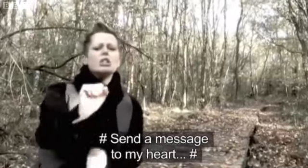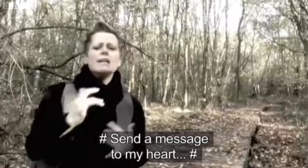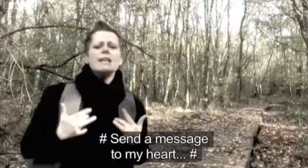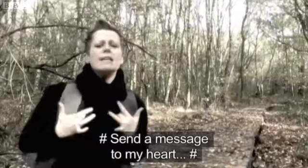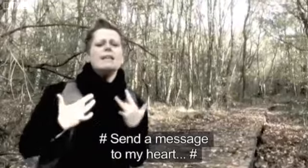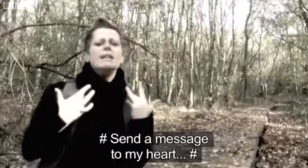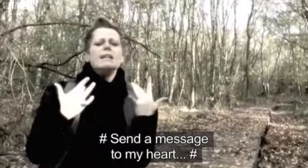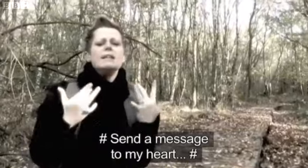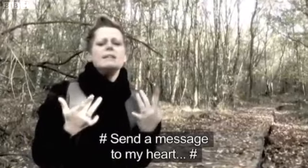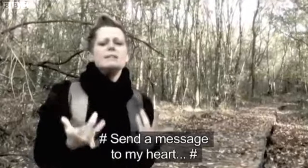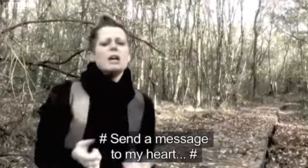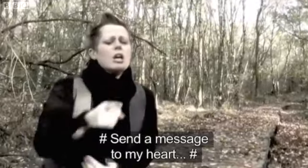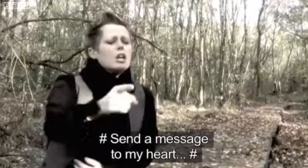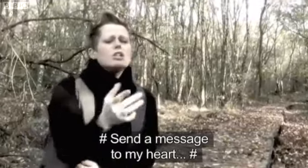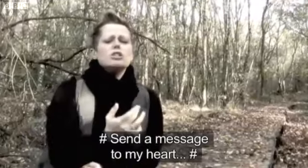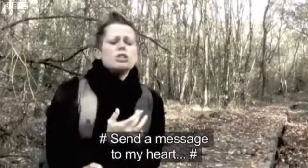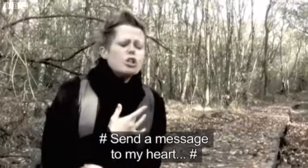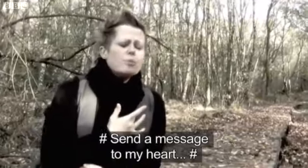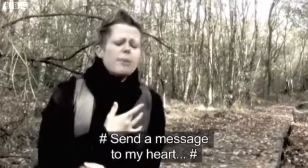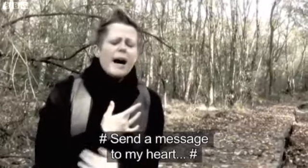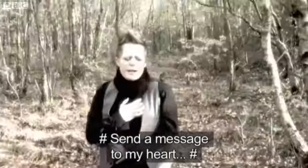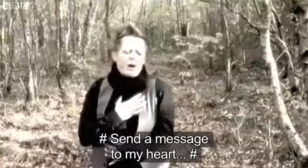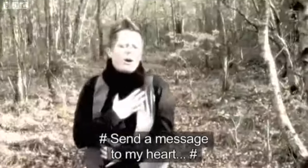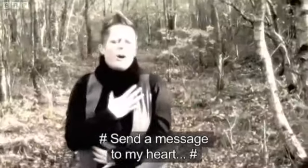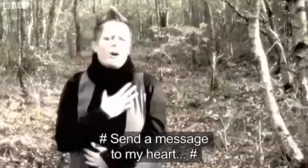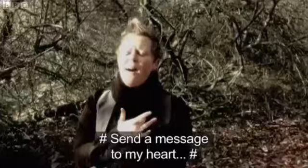message to my